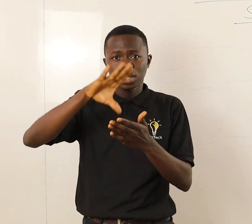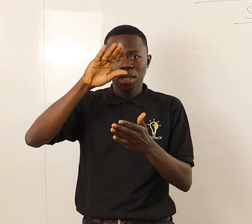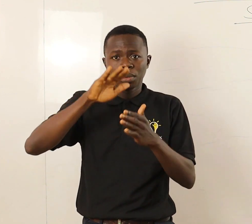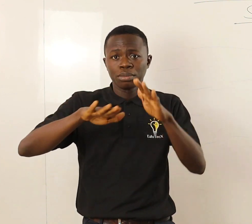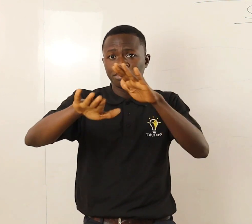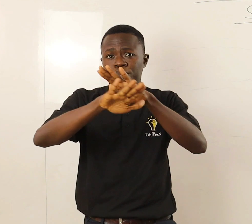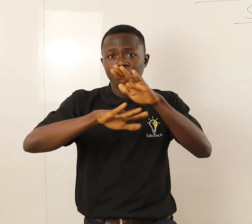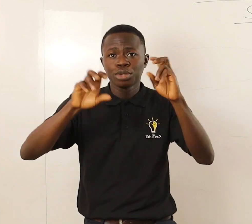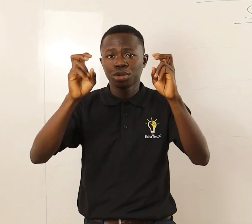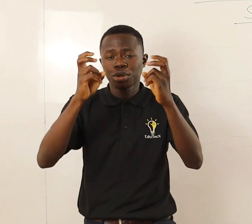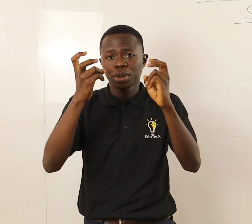we are on the subtopic